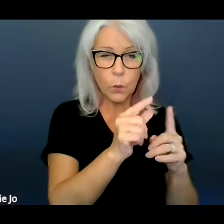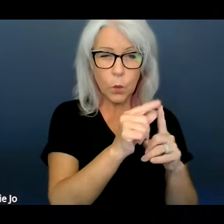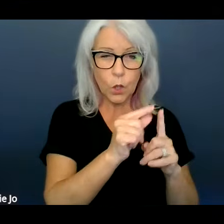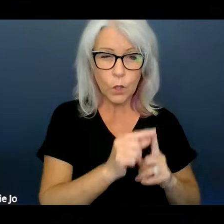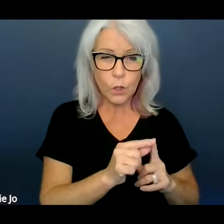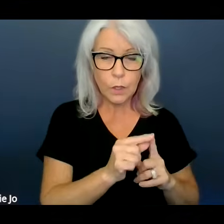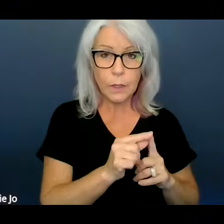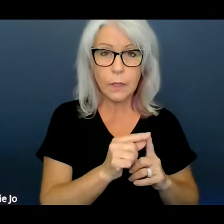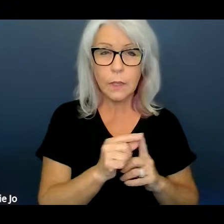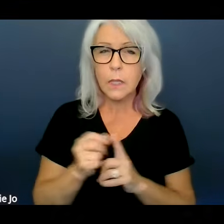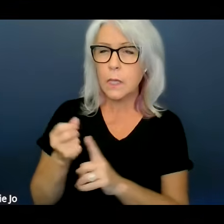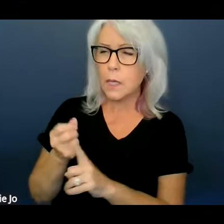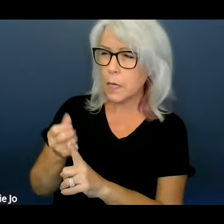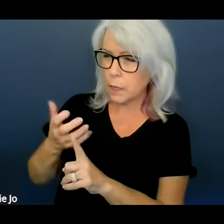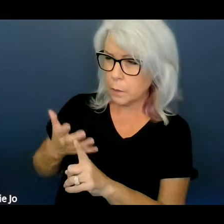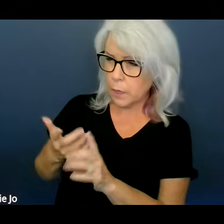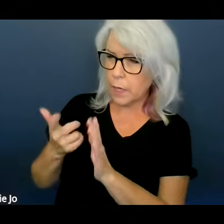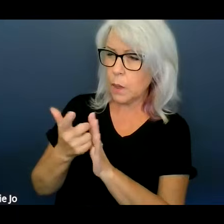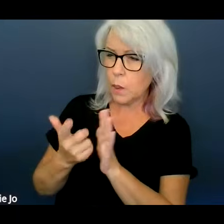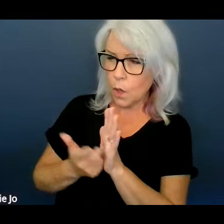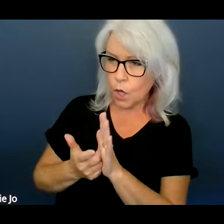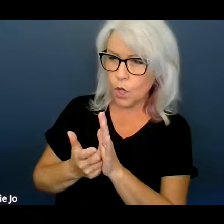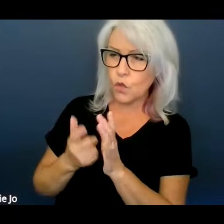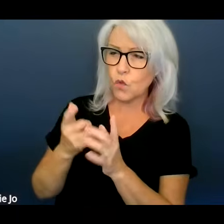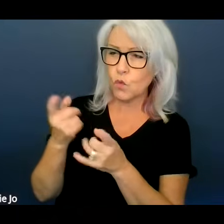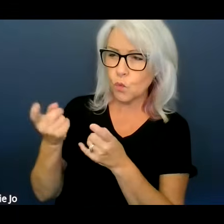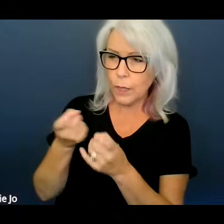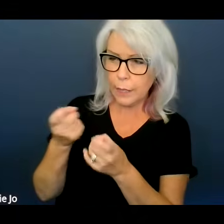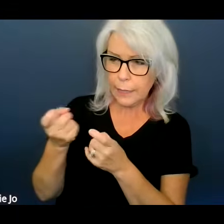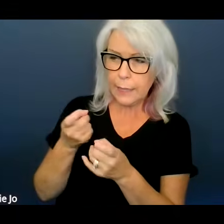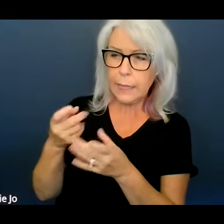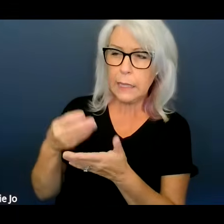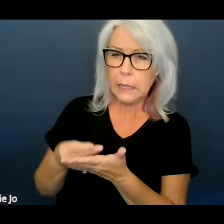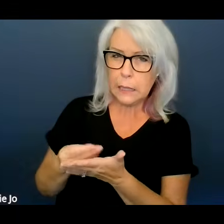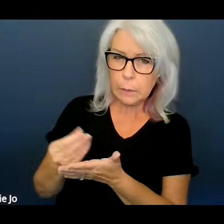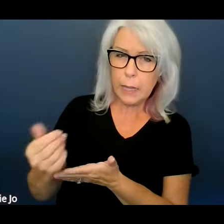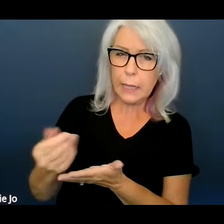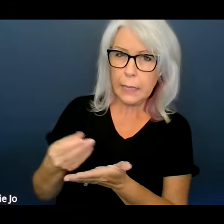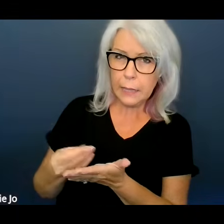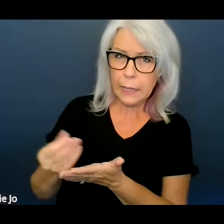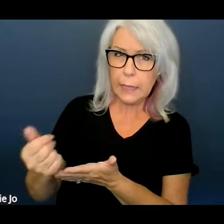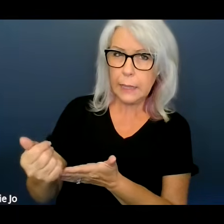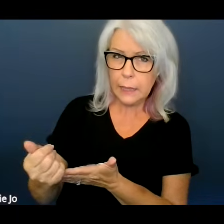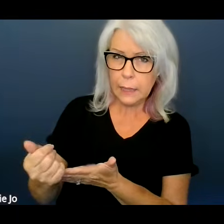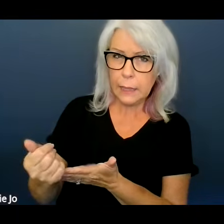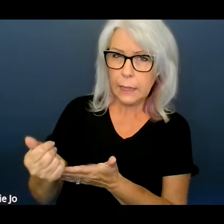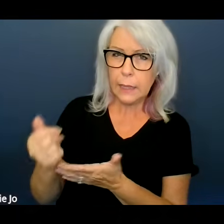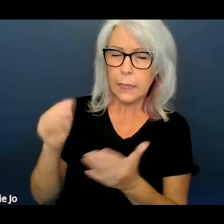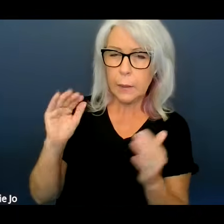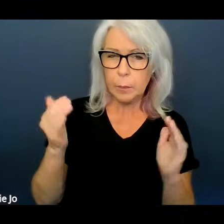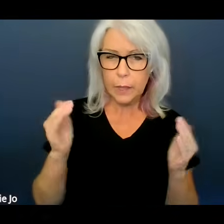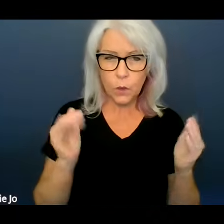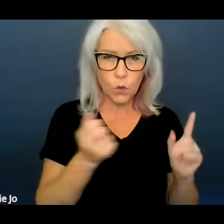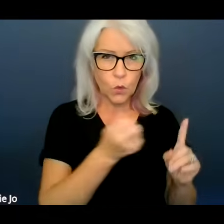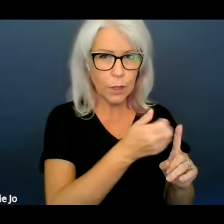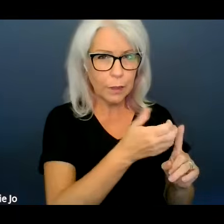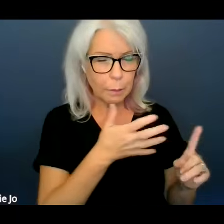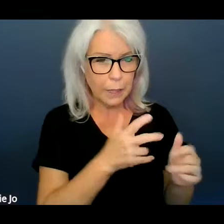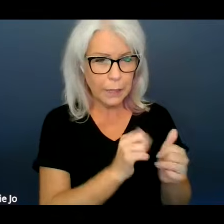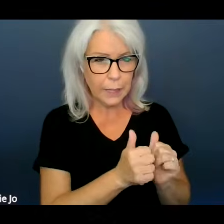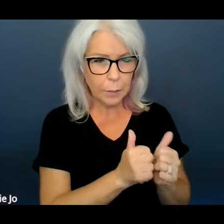Expand laws regulating spending on political communications versus the expand campaign finance laws and restrictions.